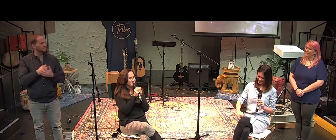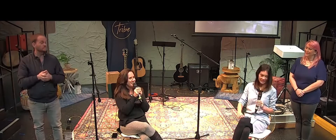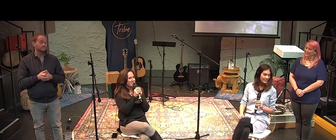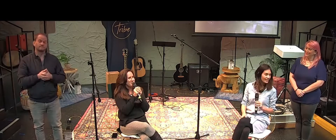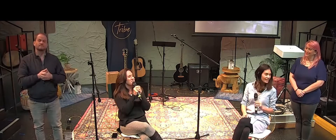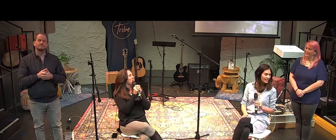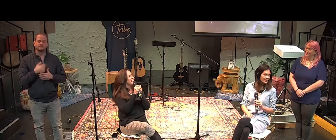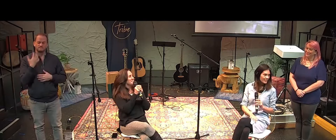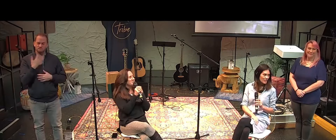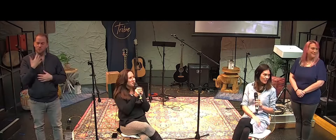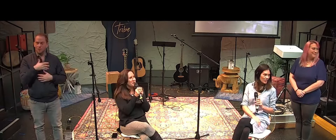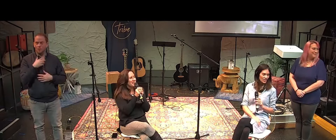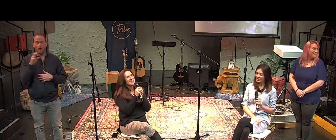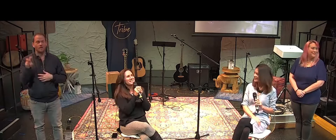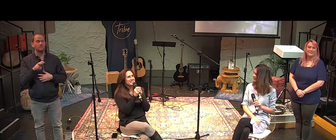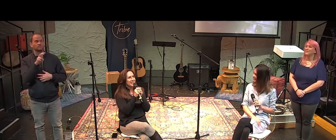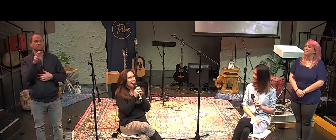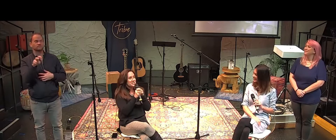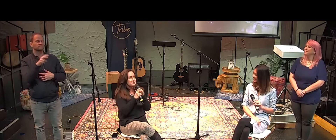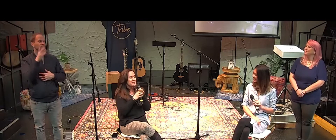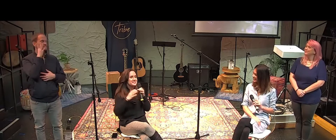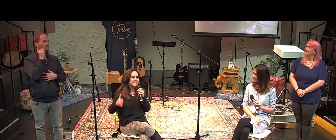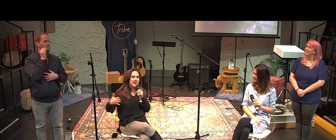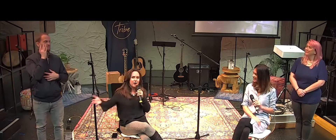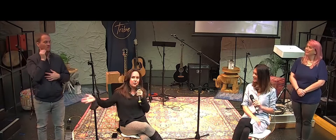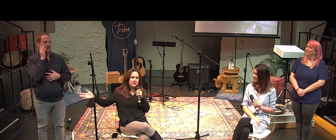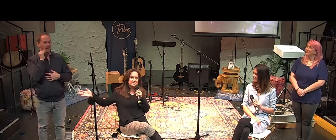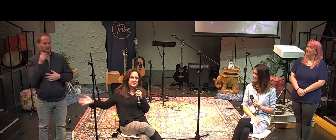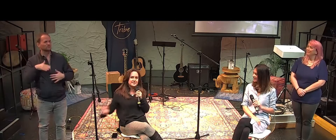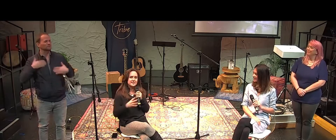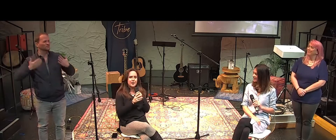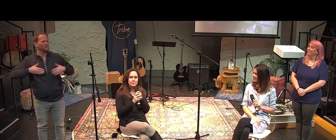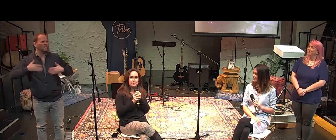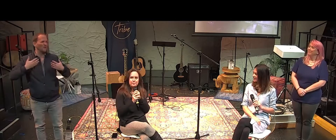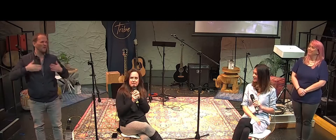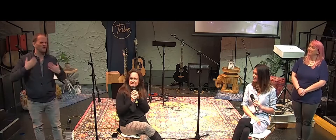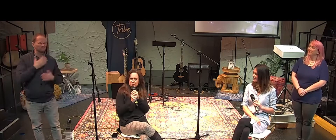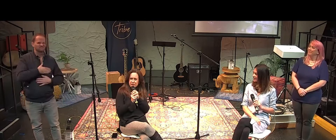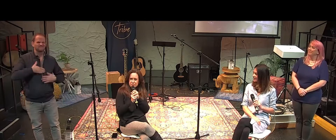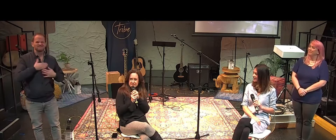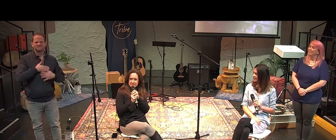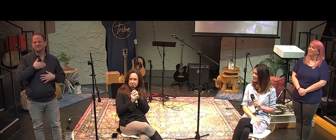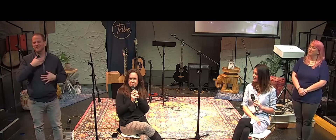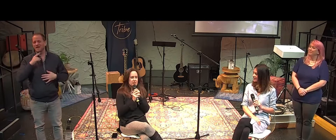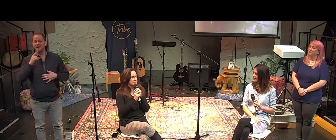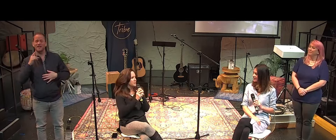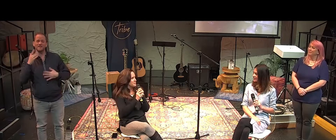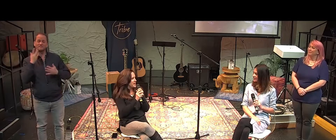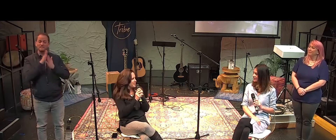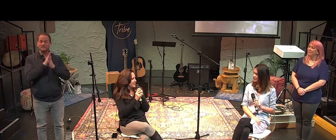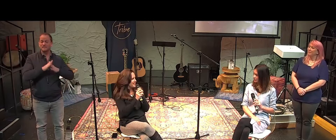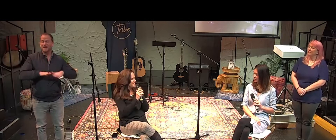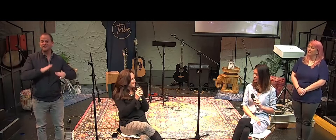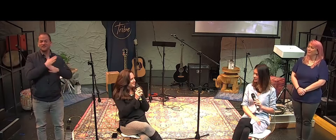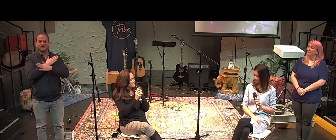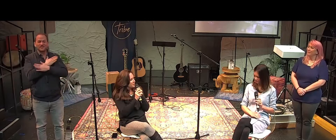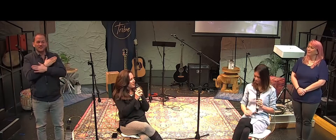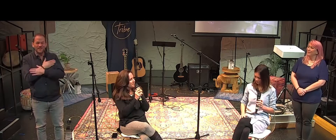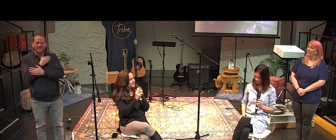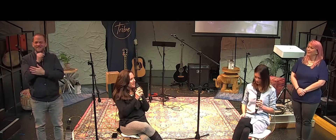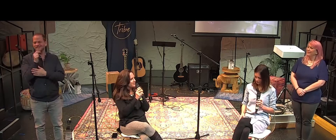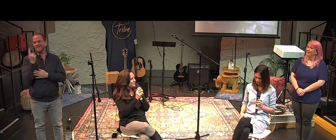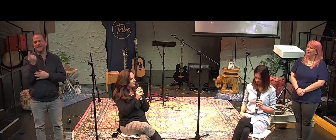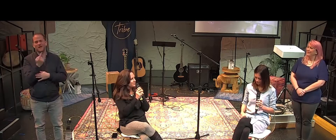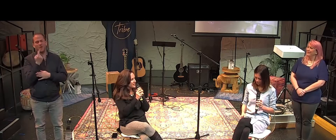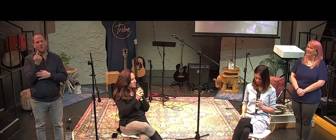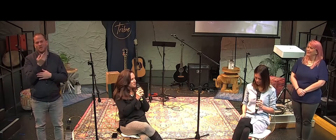It's an adventure. It's a joy and a delight, but it's not always as peaceful and restful as one might think. So I'm